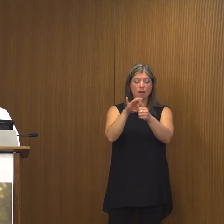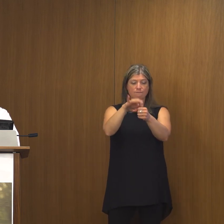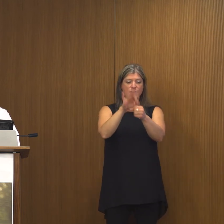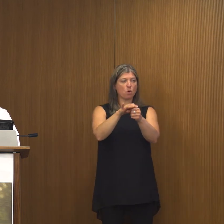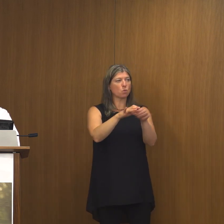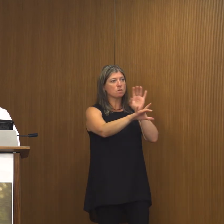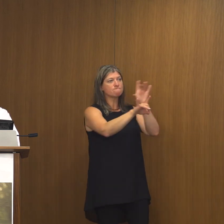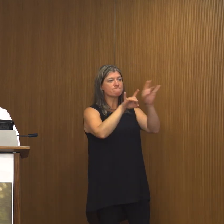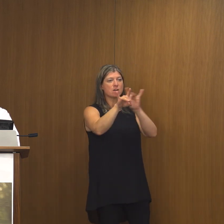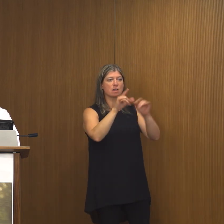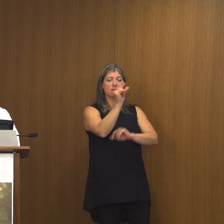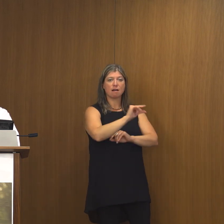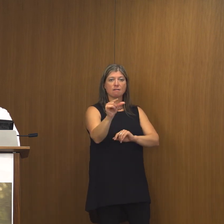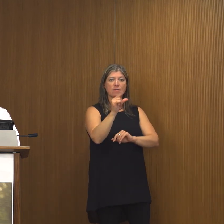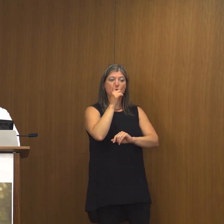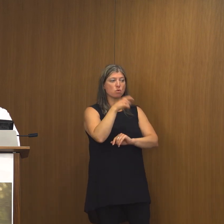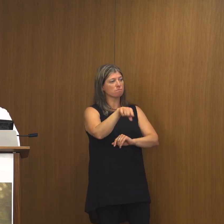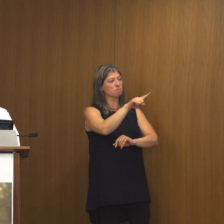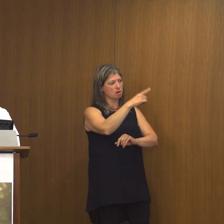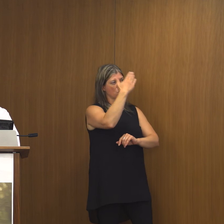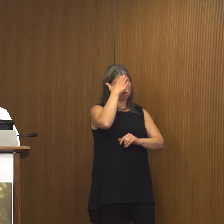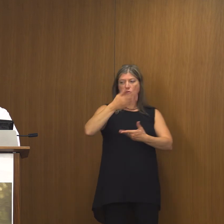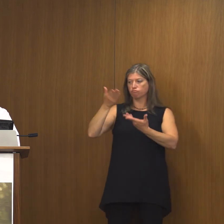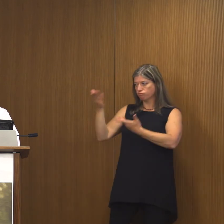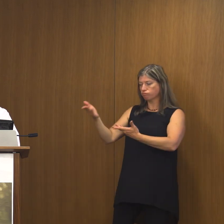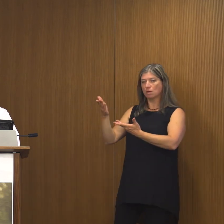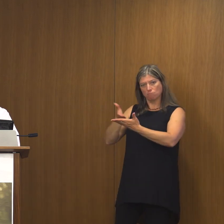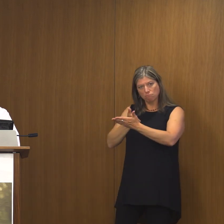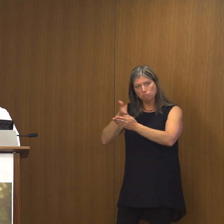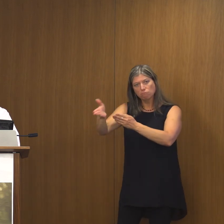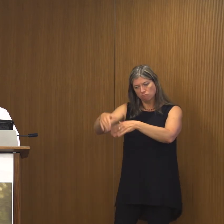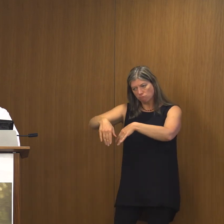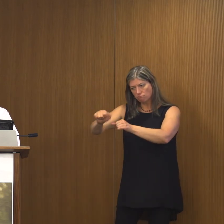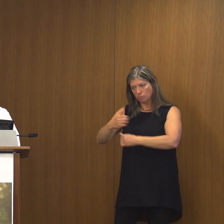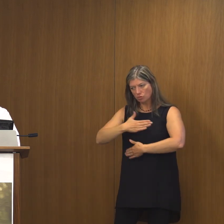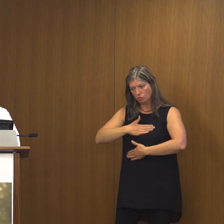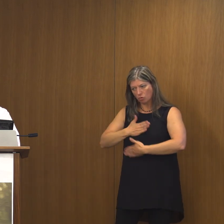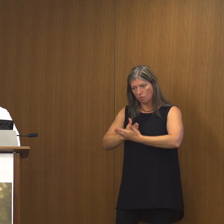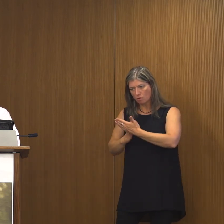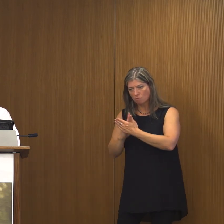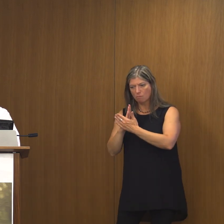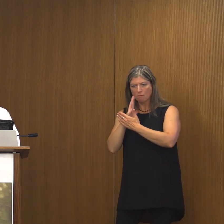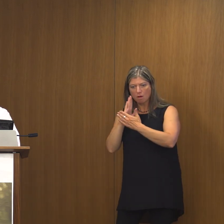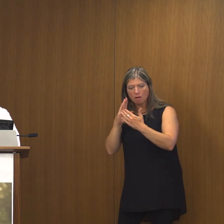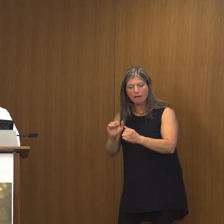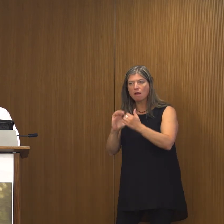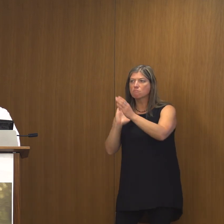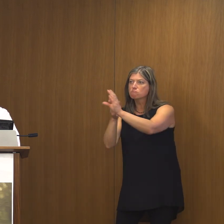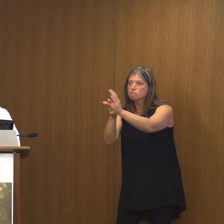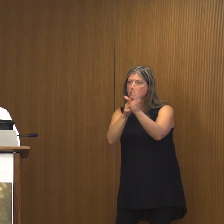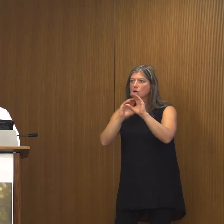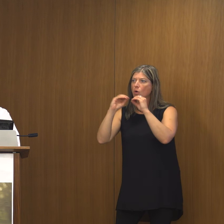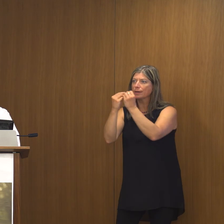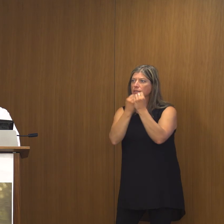elect a government that ensures that I can have a career that I enjoy, join organizations